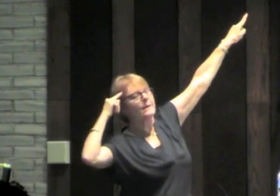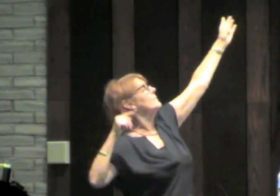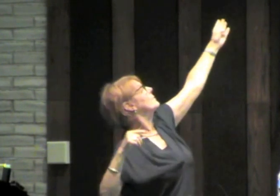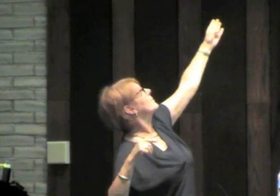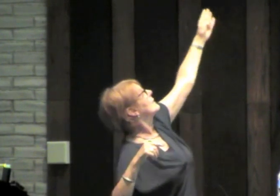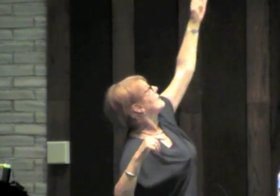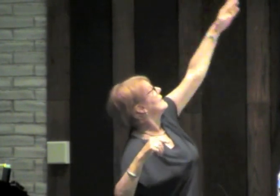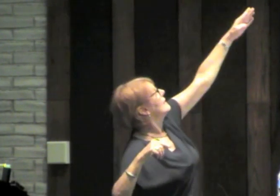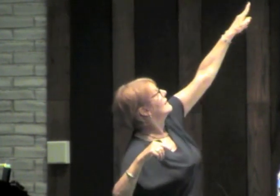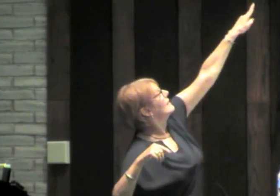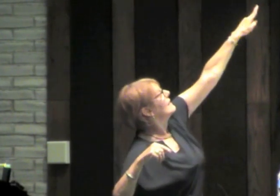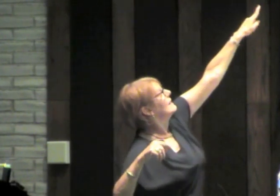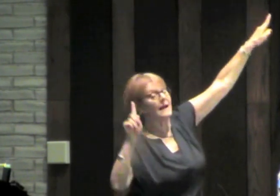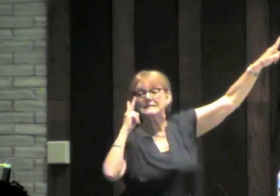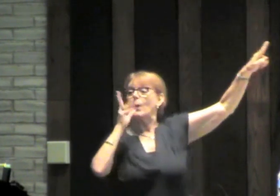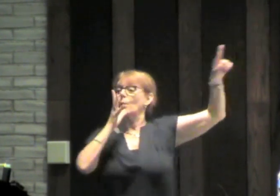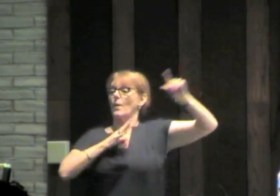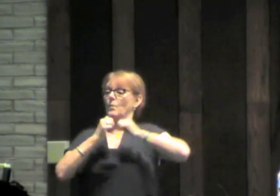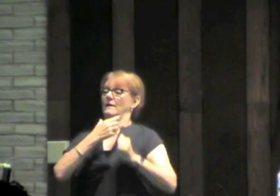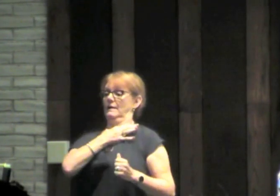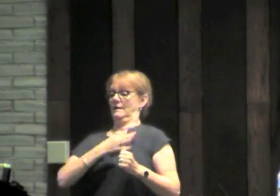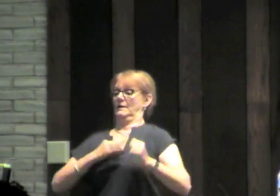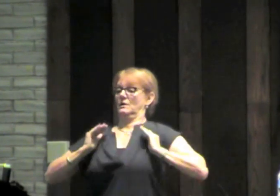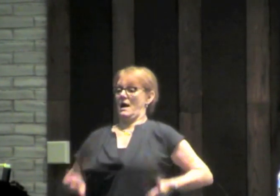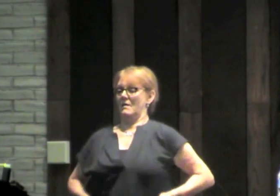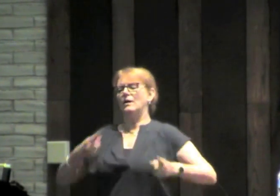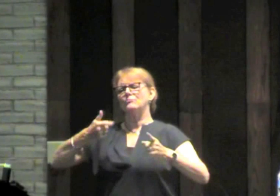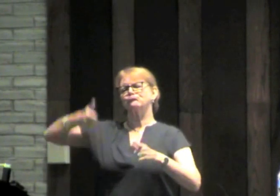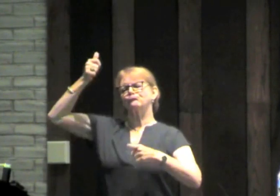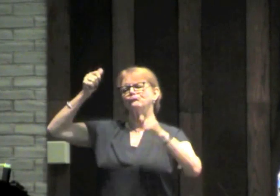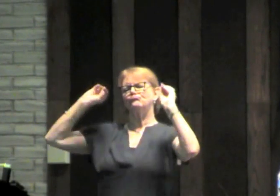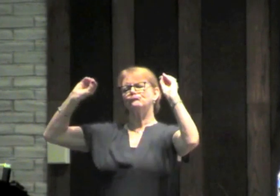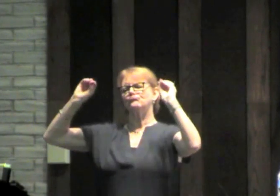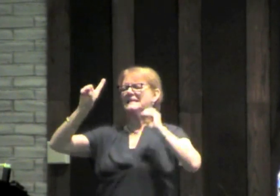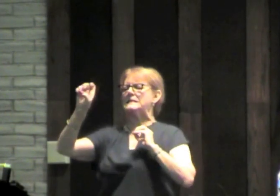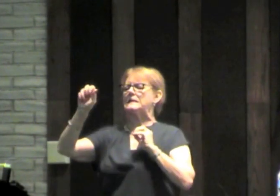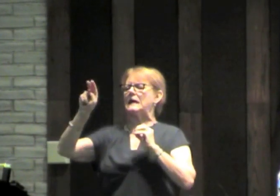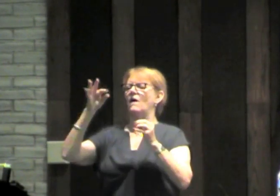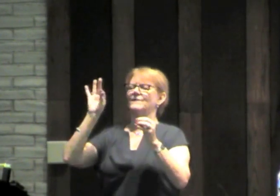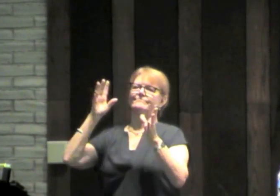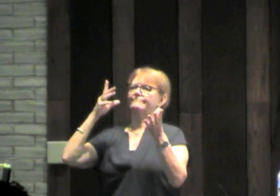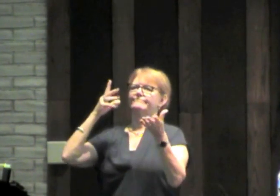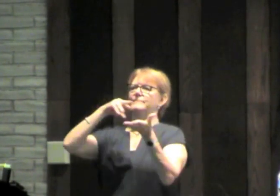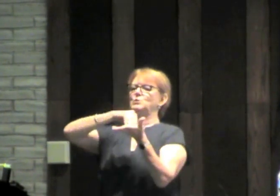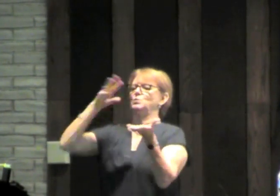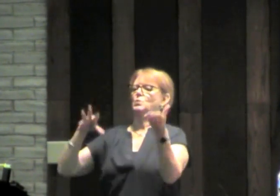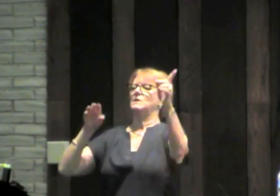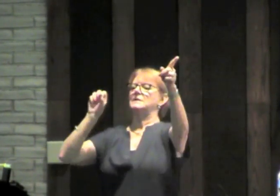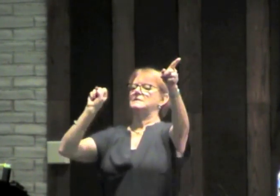Mehana, I think that was her name. And then next to her, you can see the woman with the other shirt.